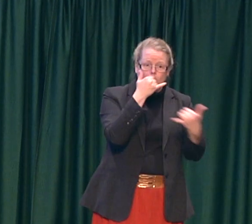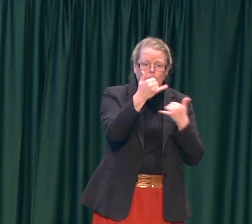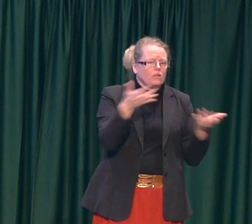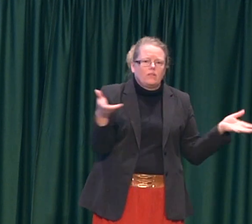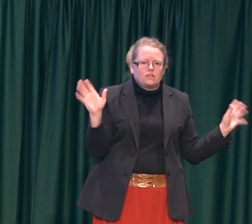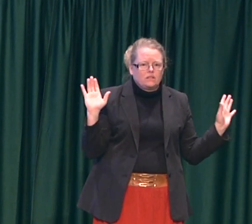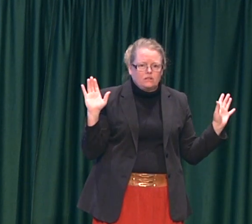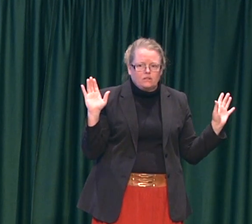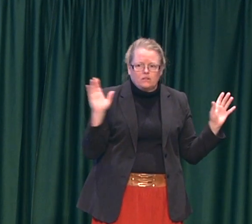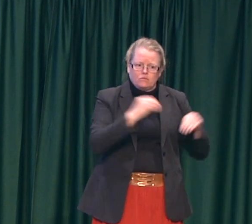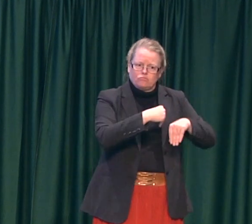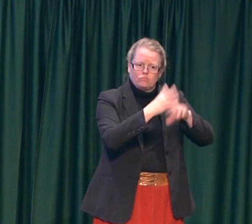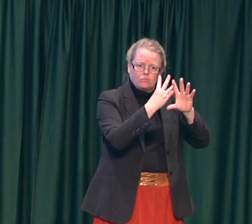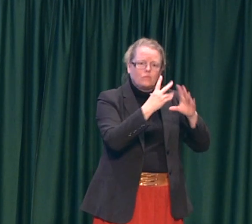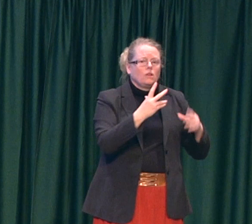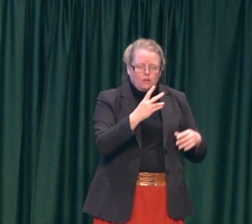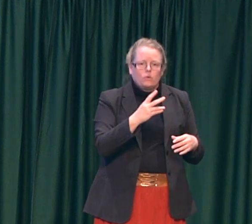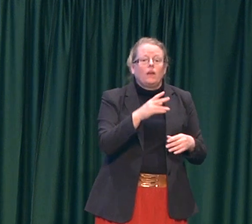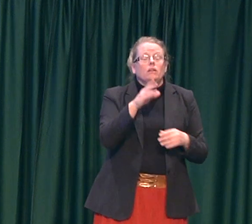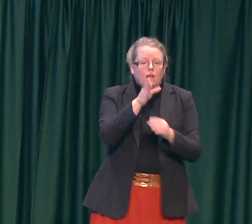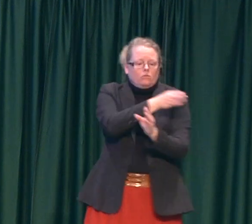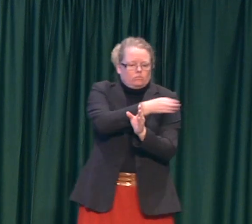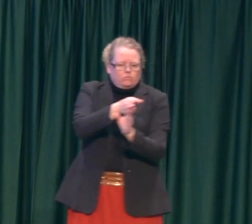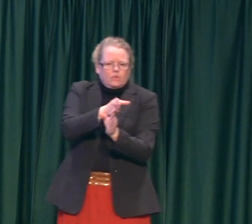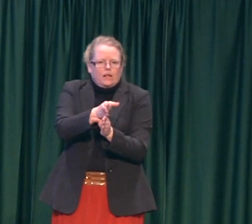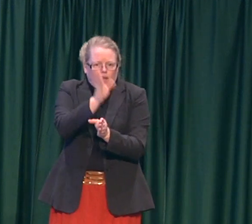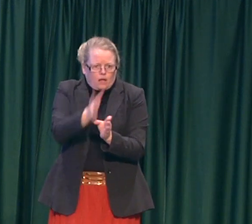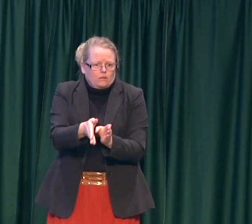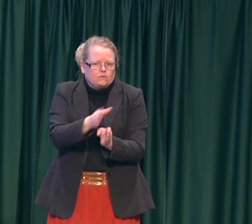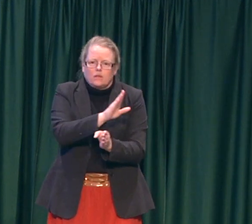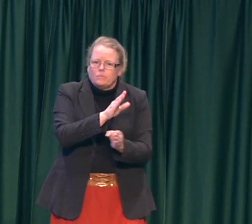was used for phone calls, and that was it, for video phone calls, right?